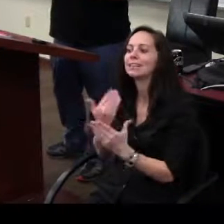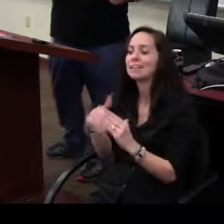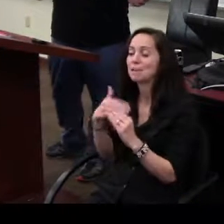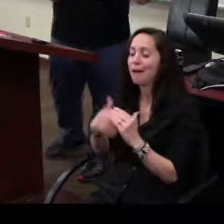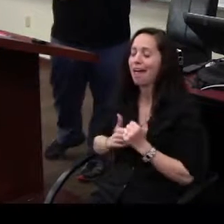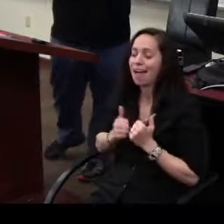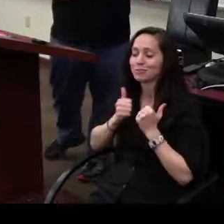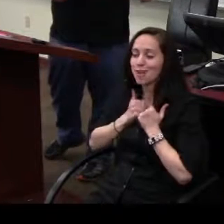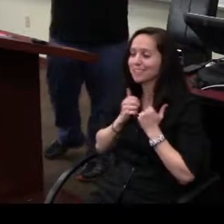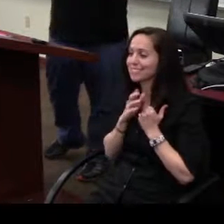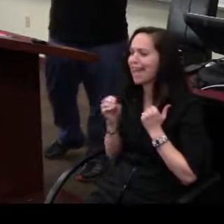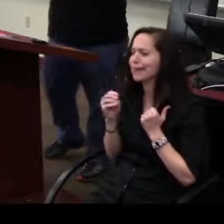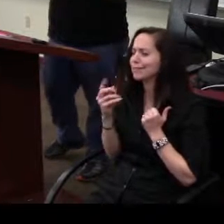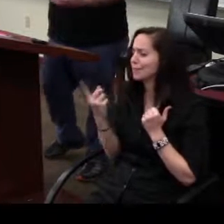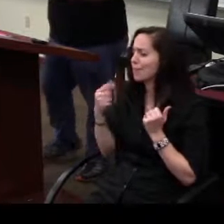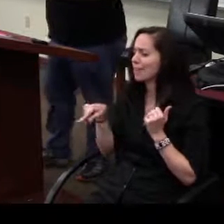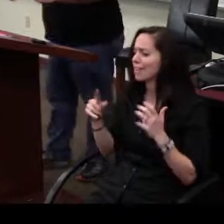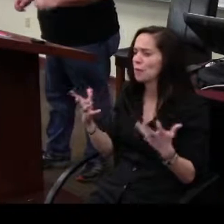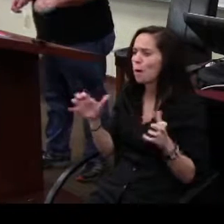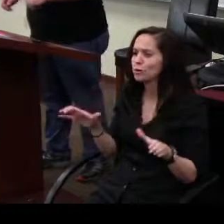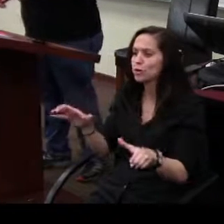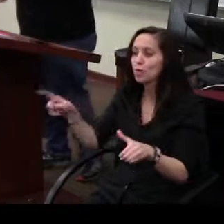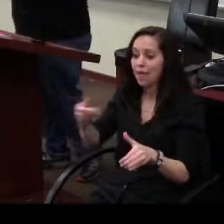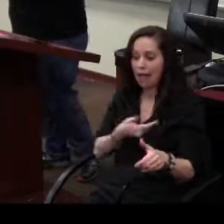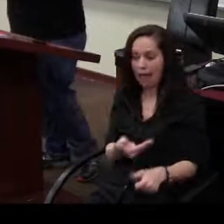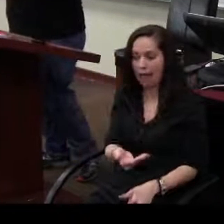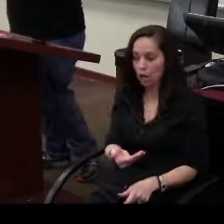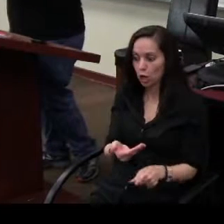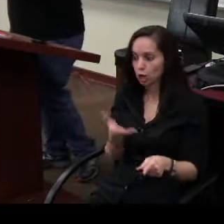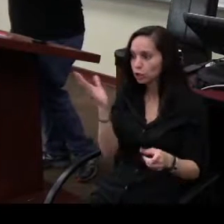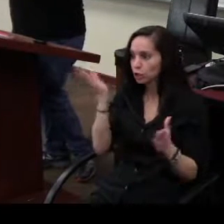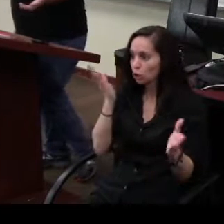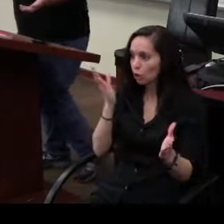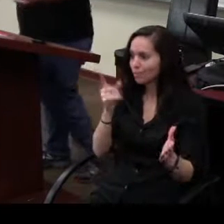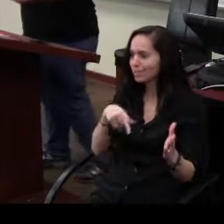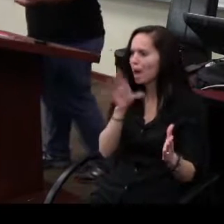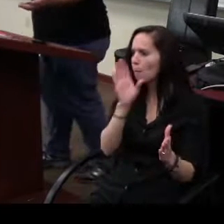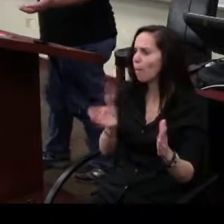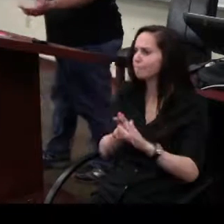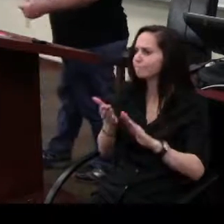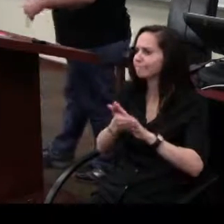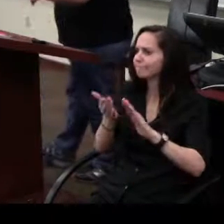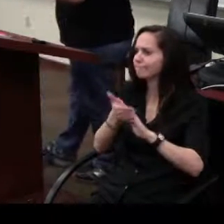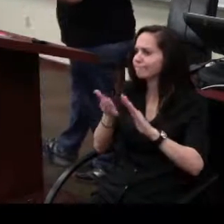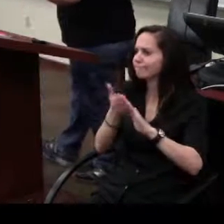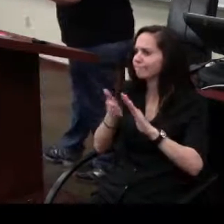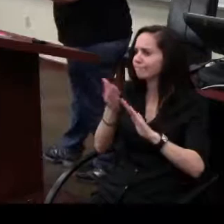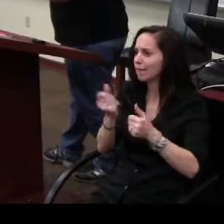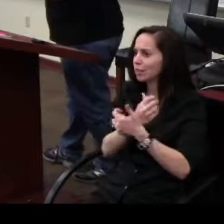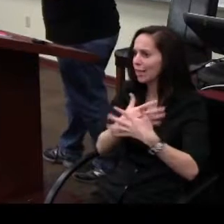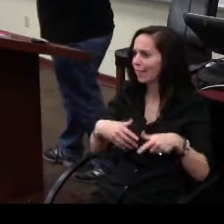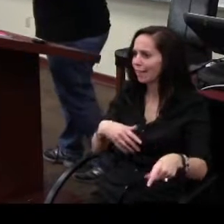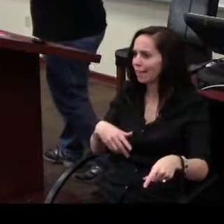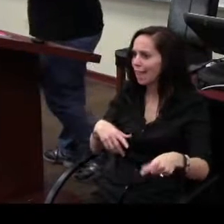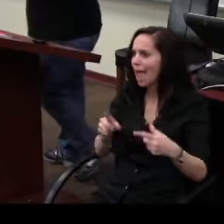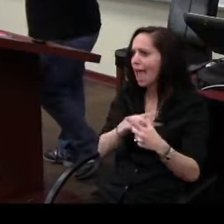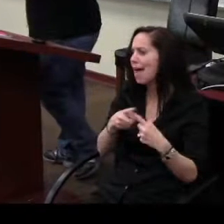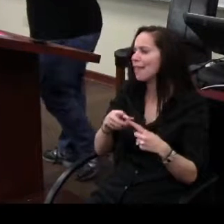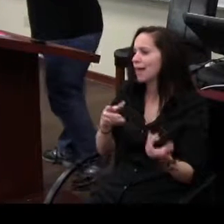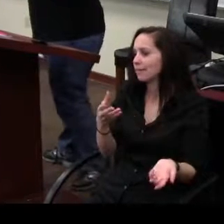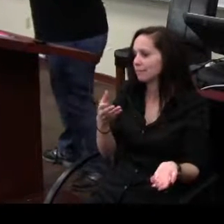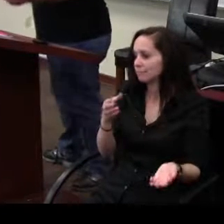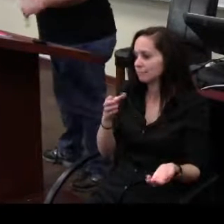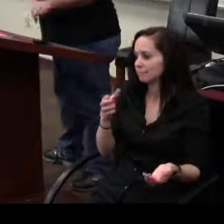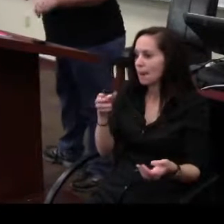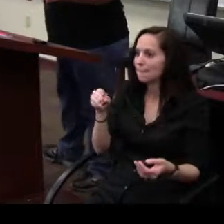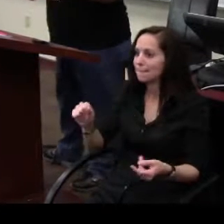email addresses and something they want to do. They hire these services that run the whole infrastructure. And then it's usually a pay-to-play sort